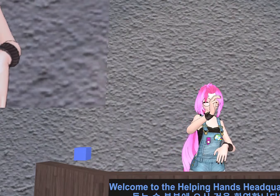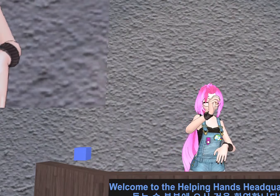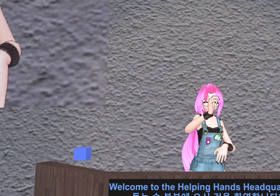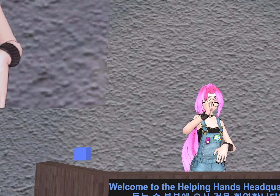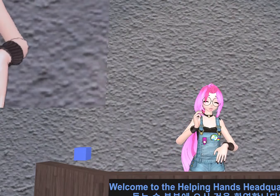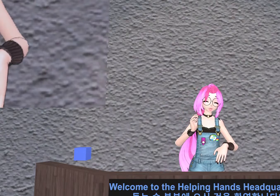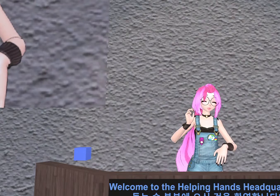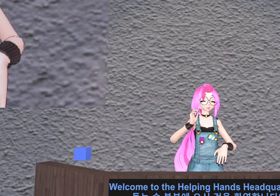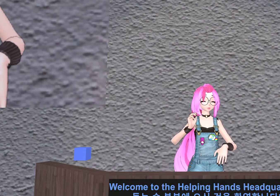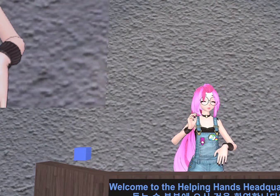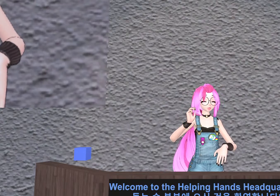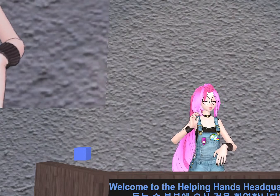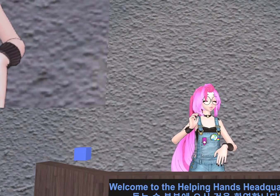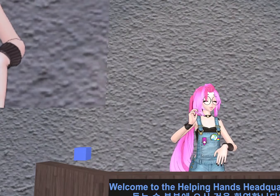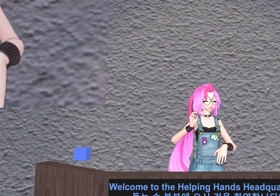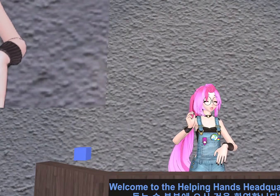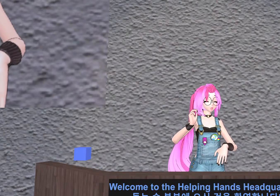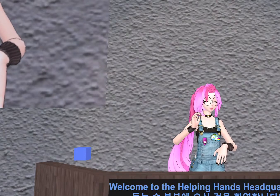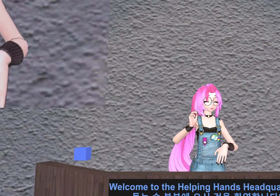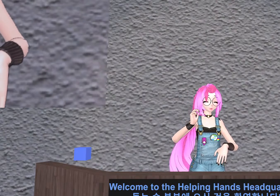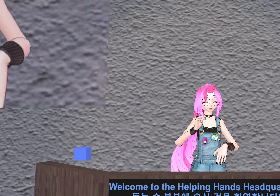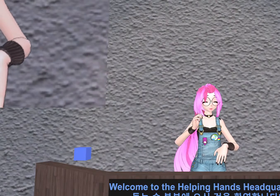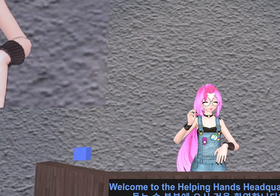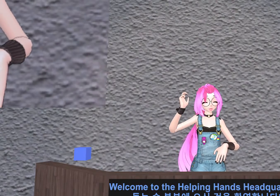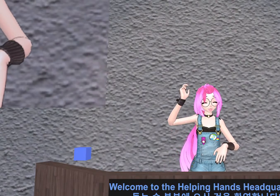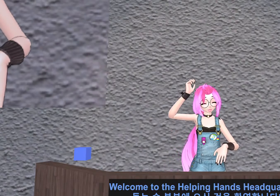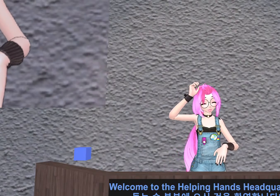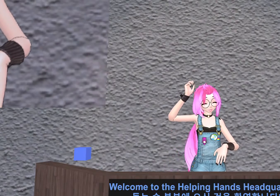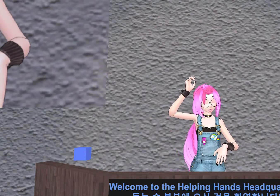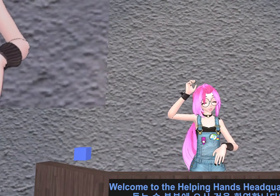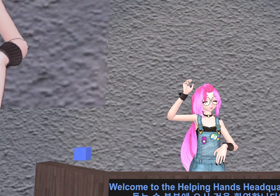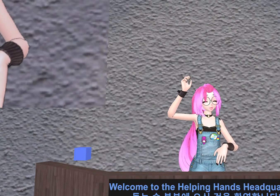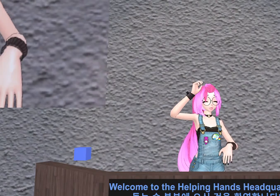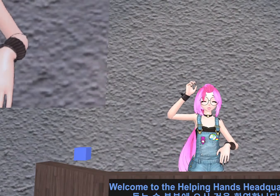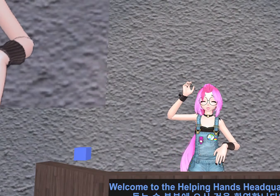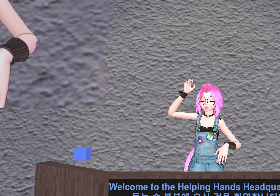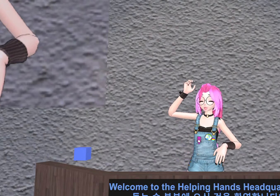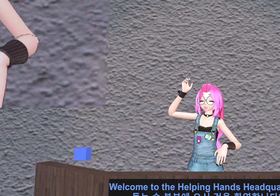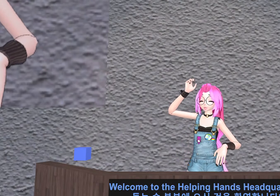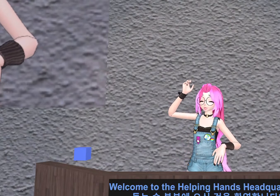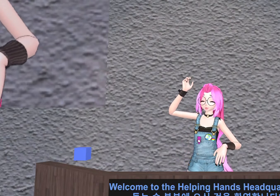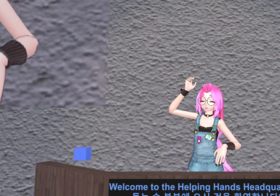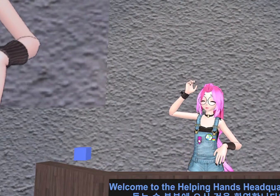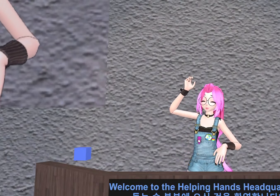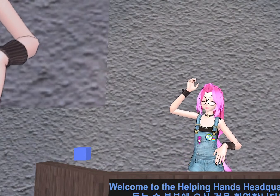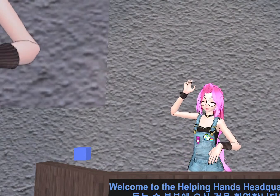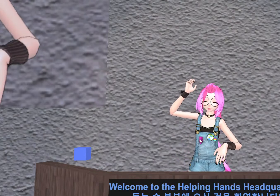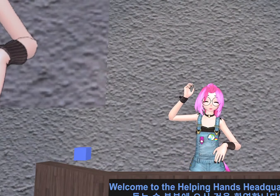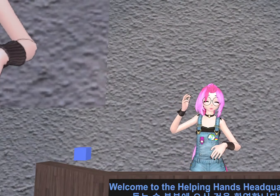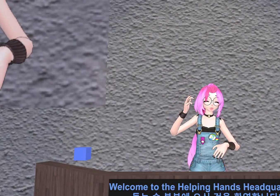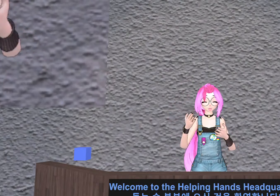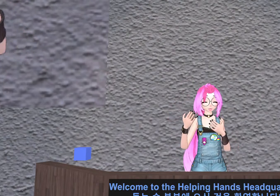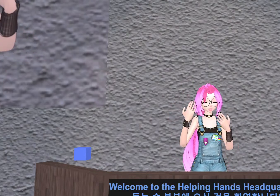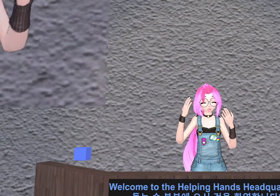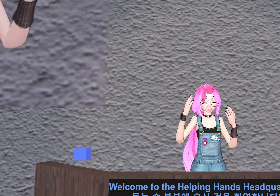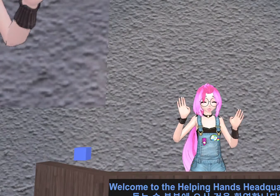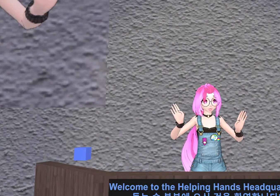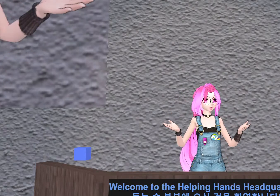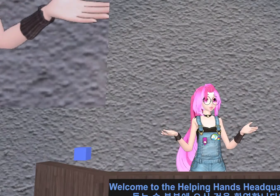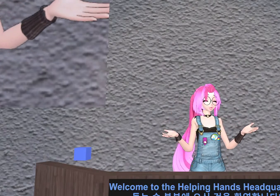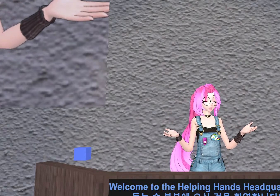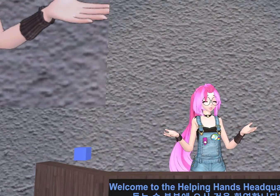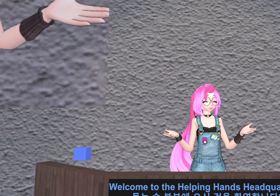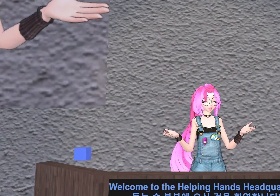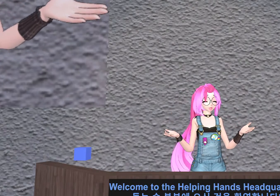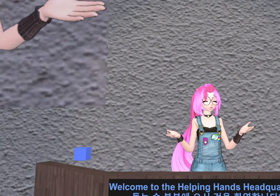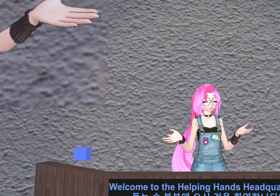cousin. This is a C hand. I'm shaking. Female cousin, male cousin. Okay, but if I